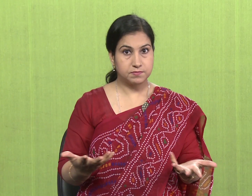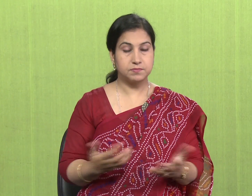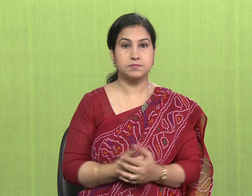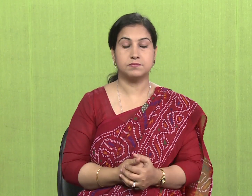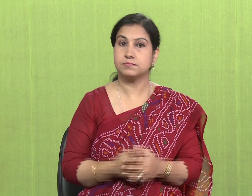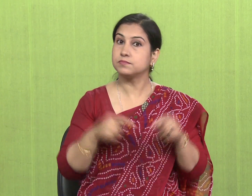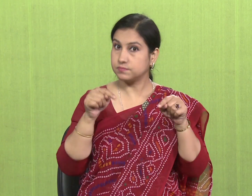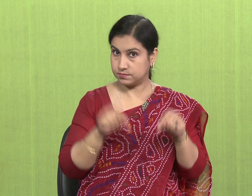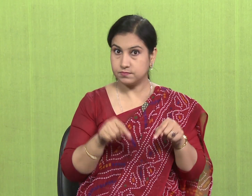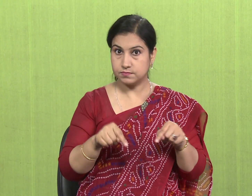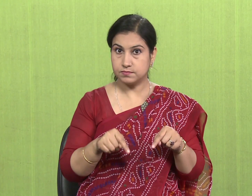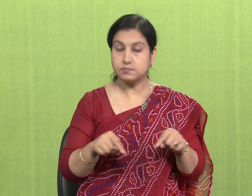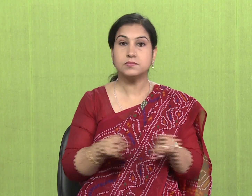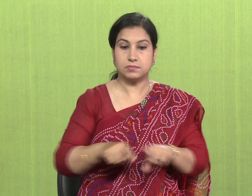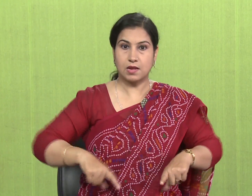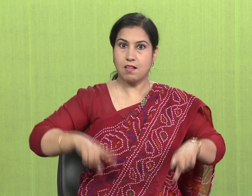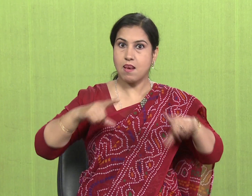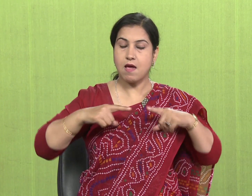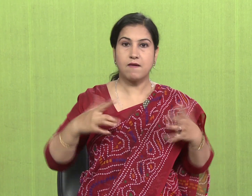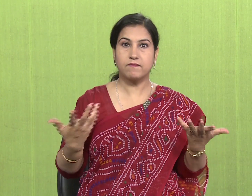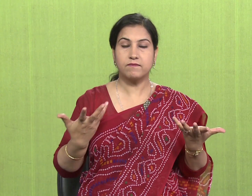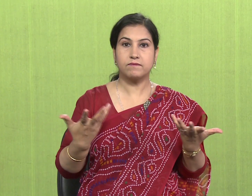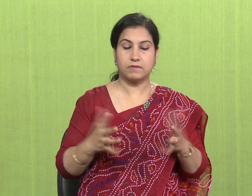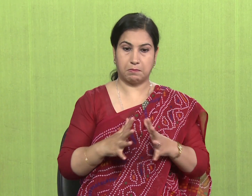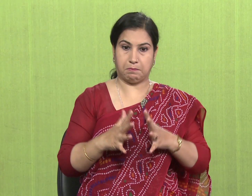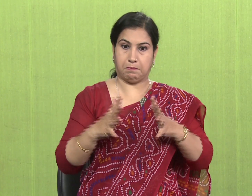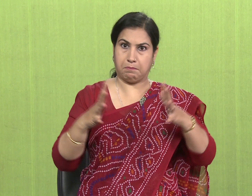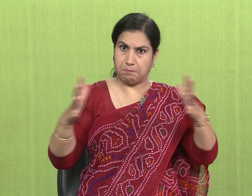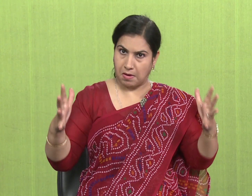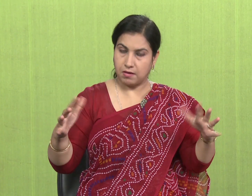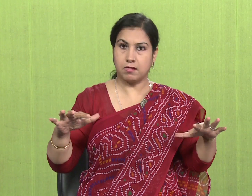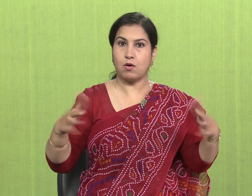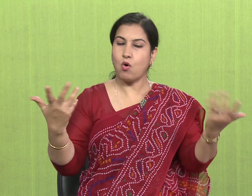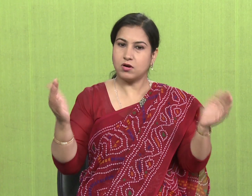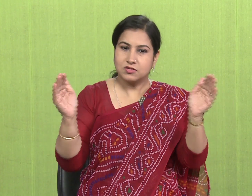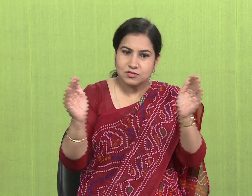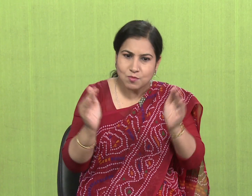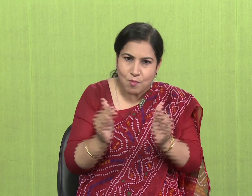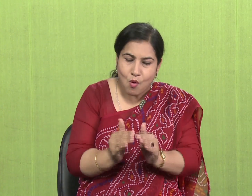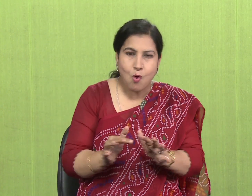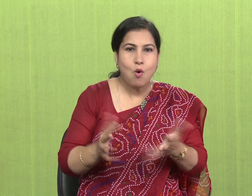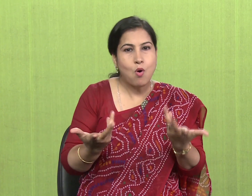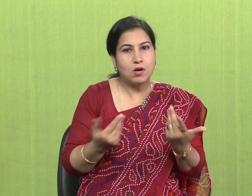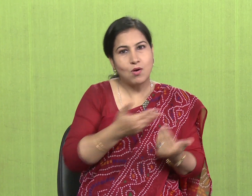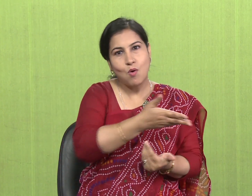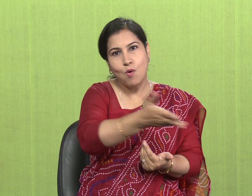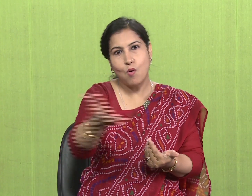So, life forms, big or small, all are integral in maintaining